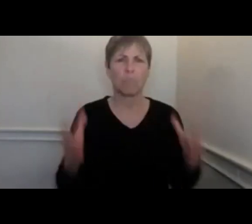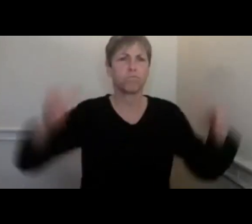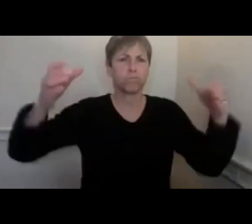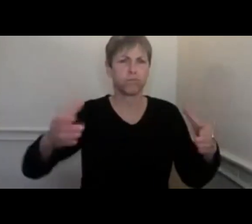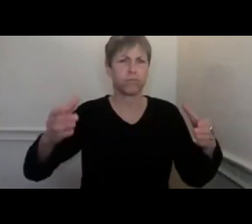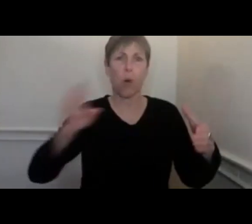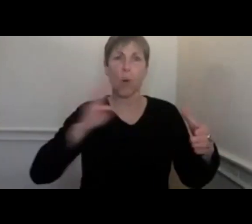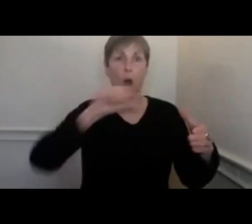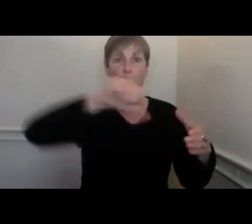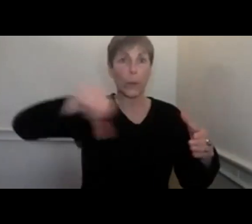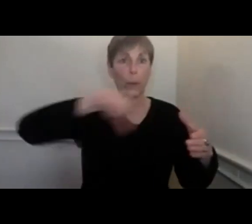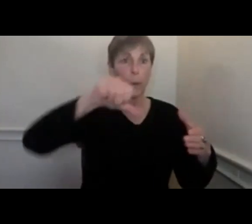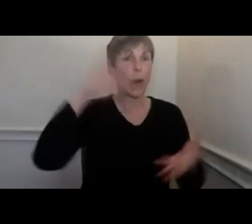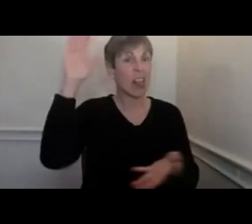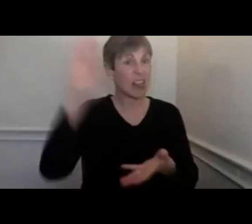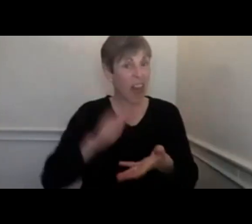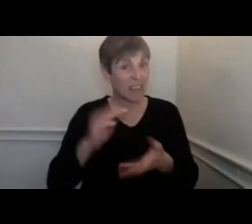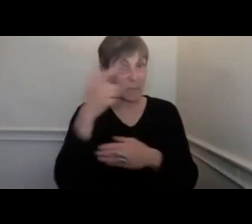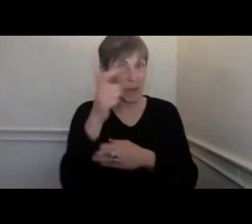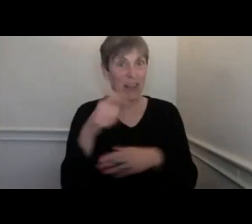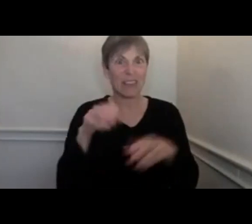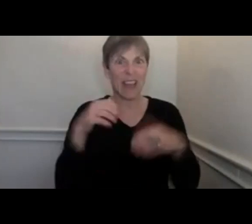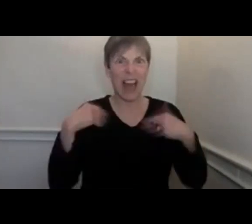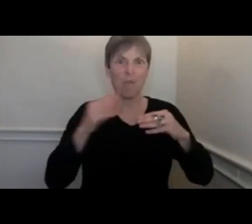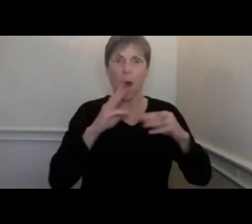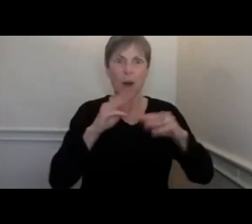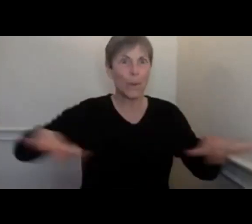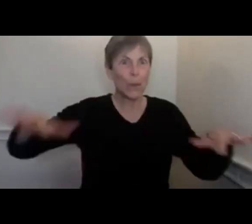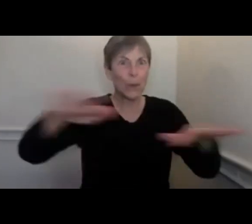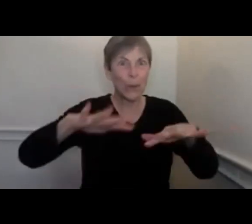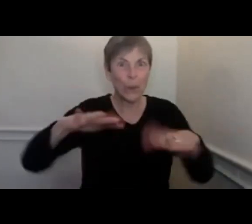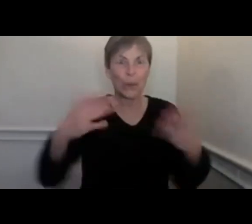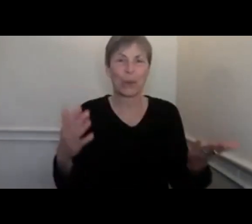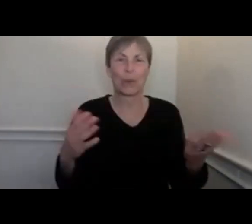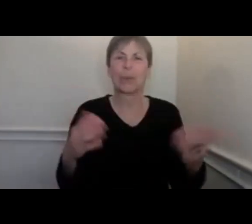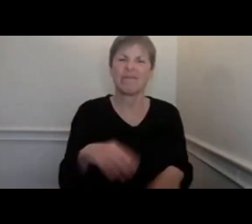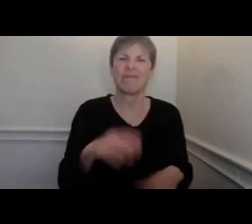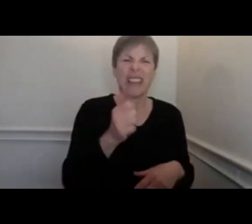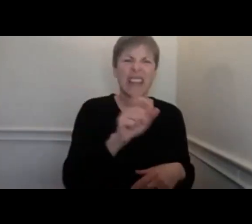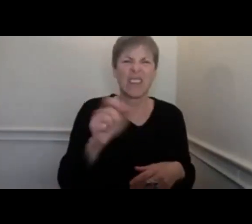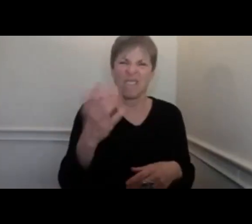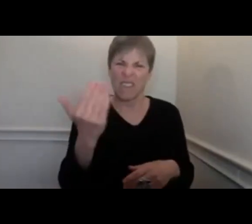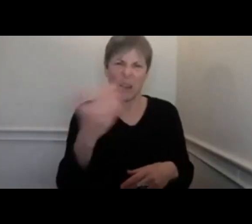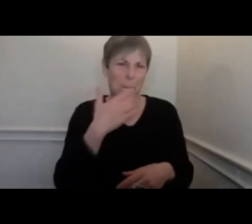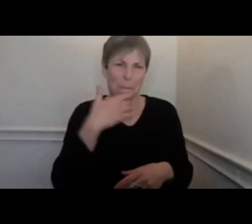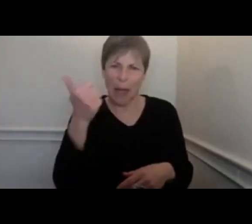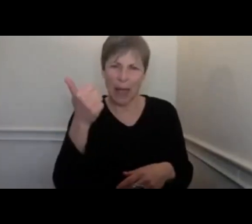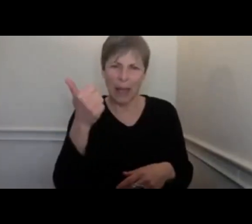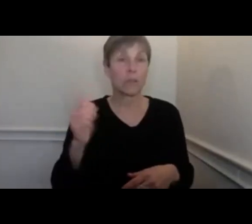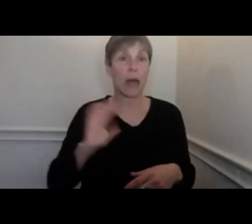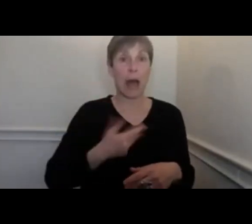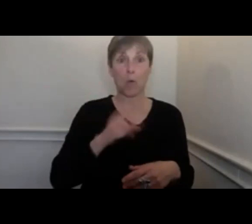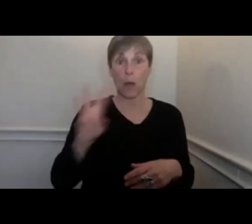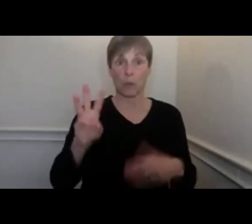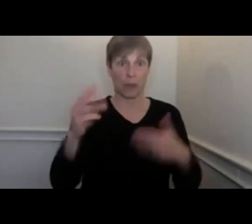10 gallons minimum, 15 is the dream. We have really nice containers on our website that we love to share that are fabric so they breathe so plants don't